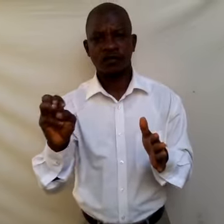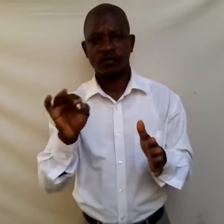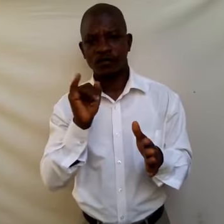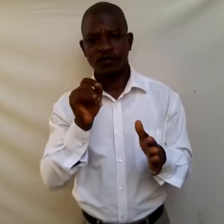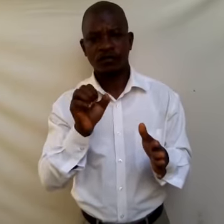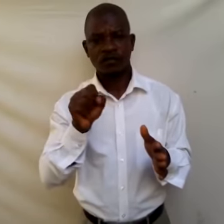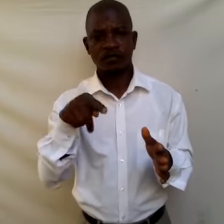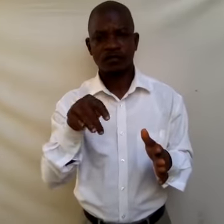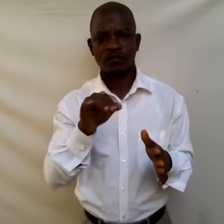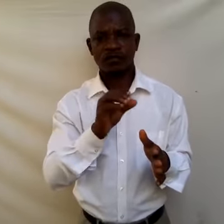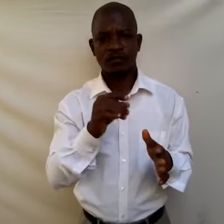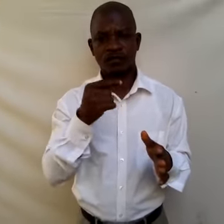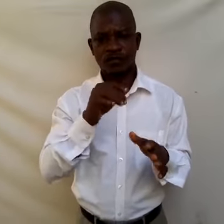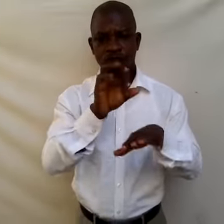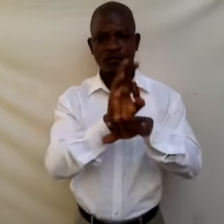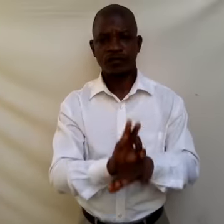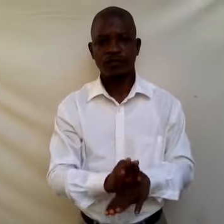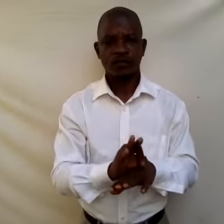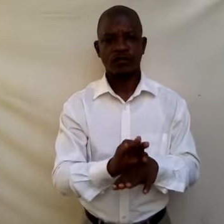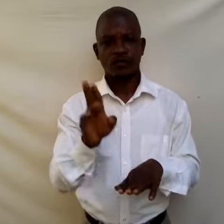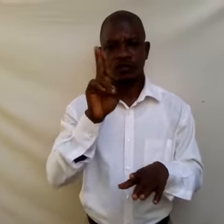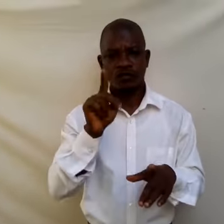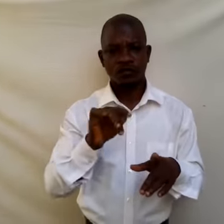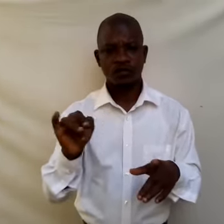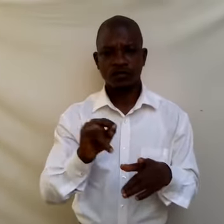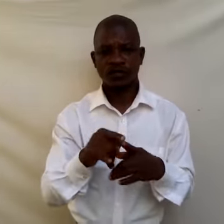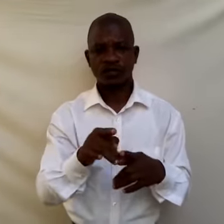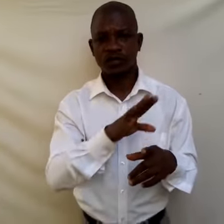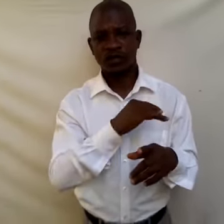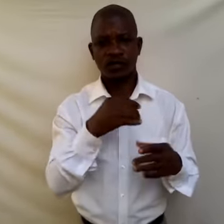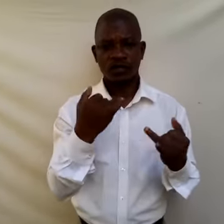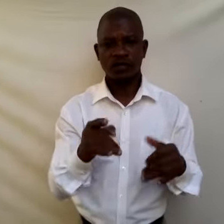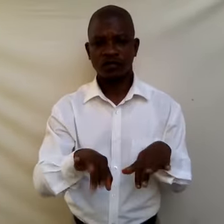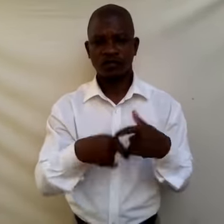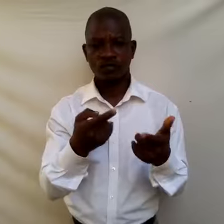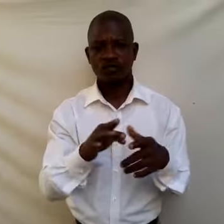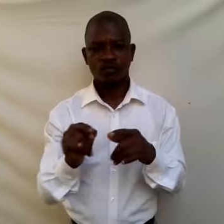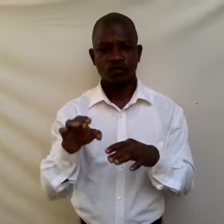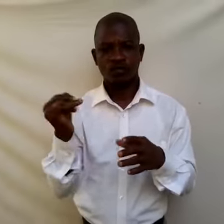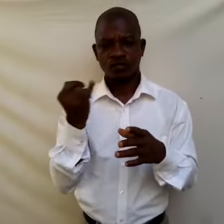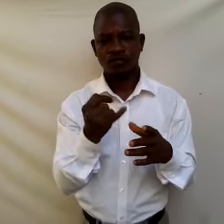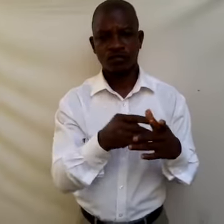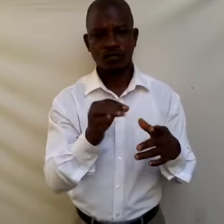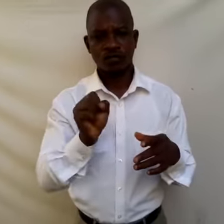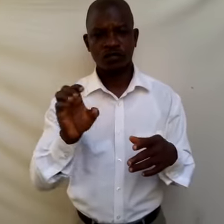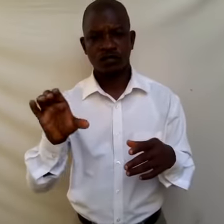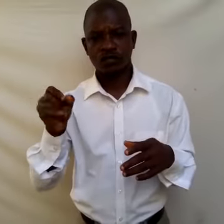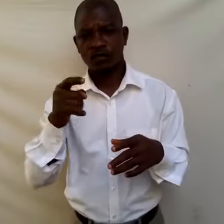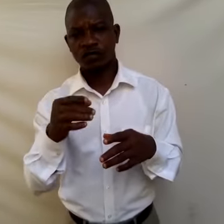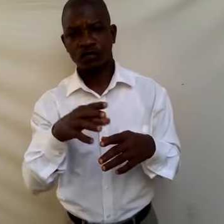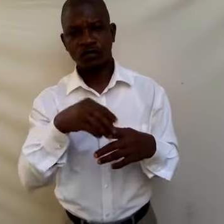specimens, functions, uses, and how to draw some ecological specimens.